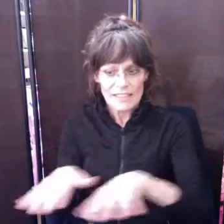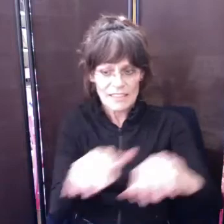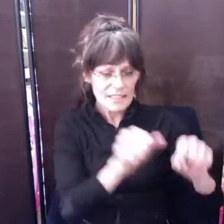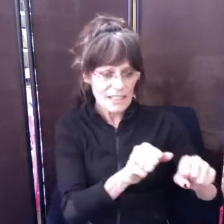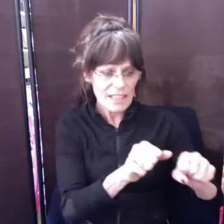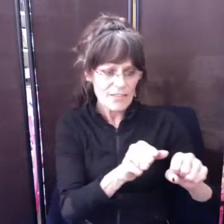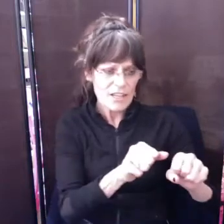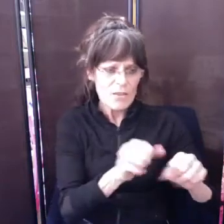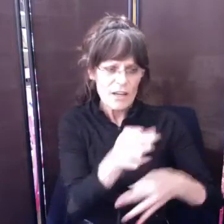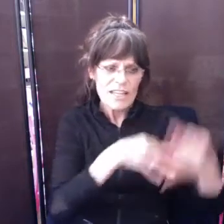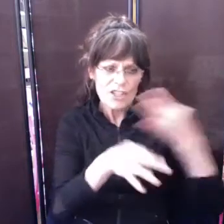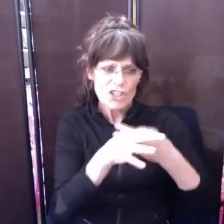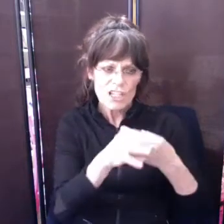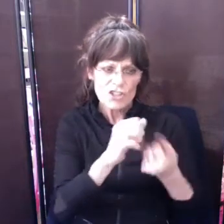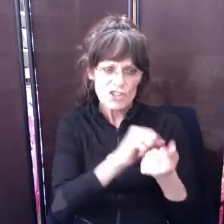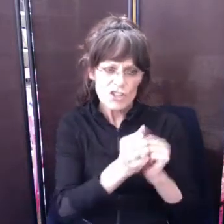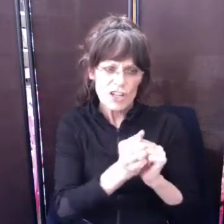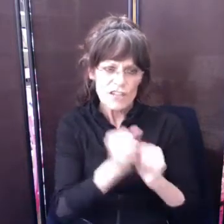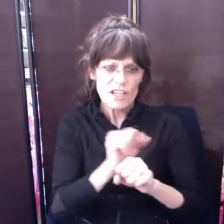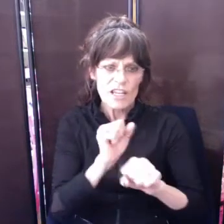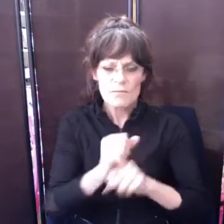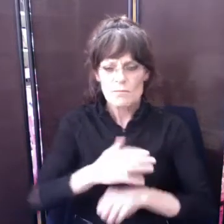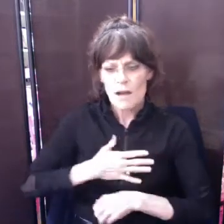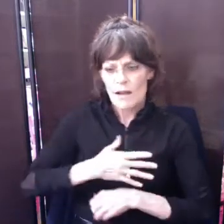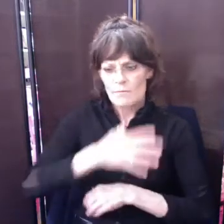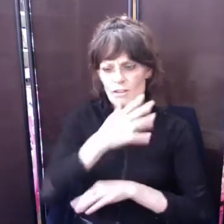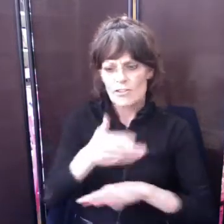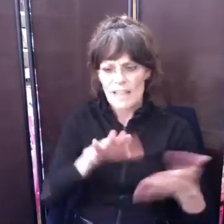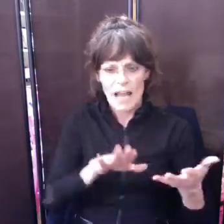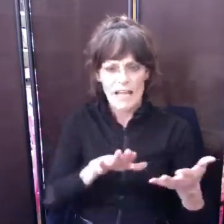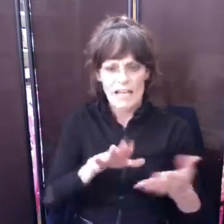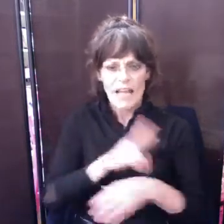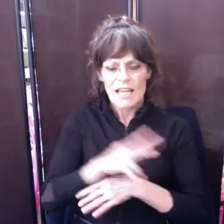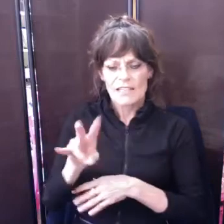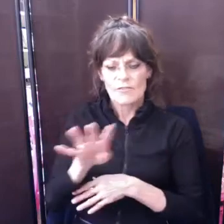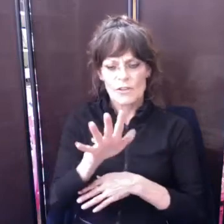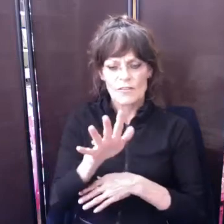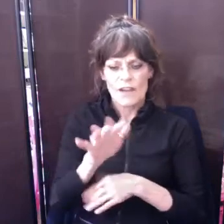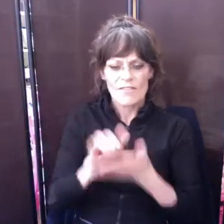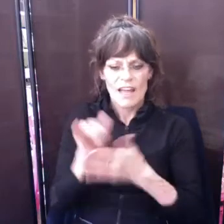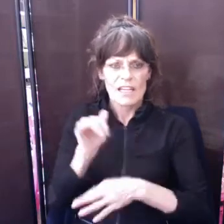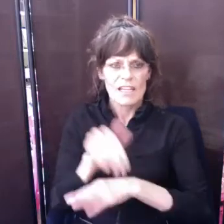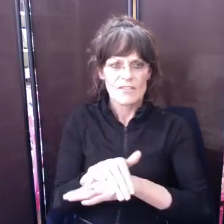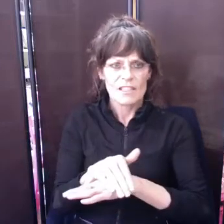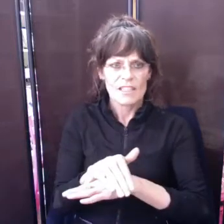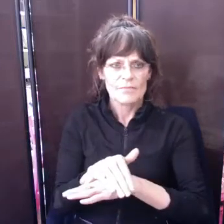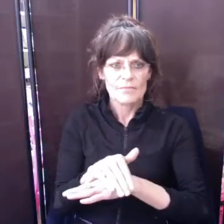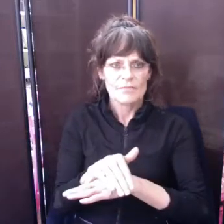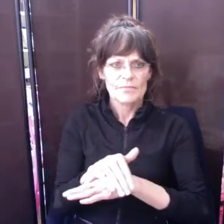shifts. And my mother, who was fine the day before, was dead by 7:45 that evening. And my